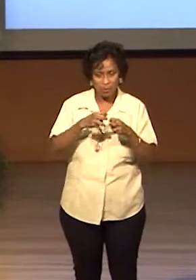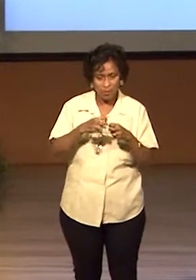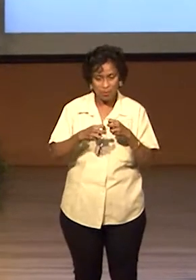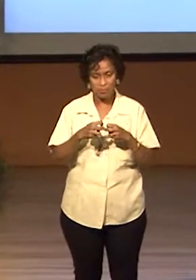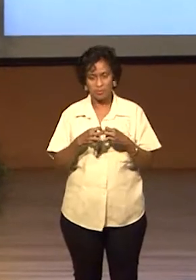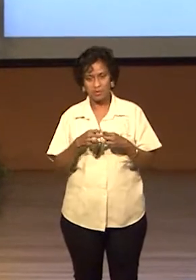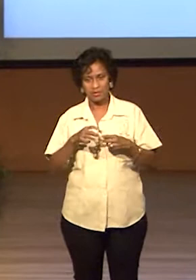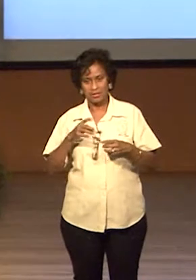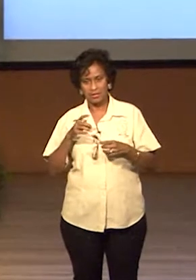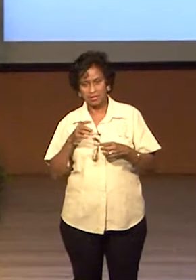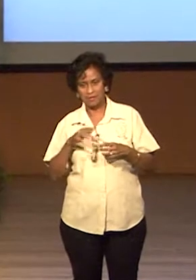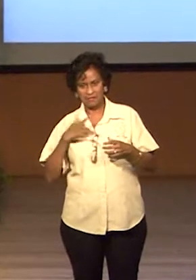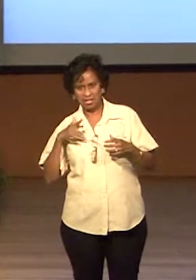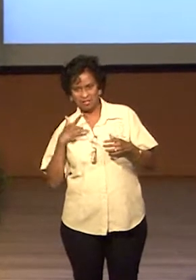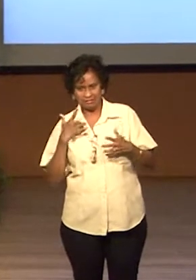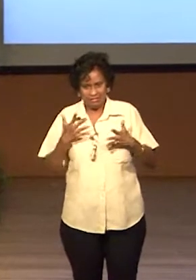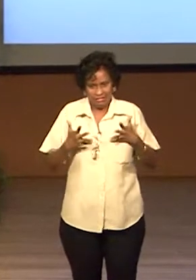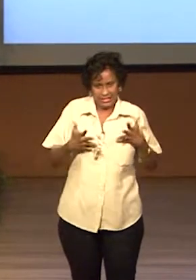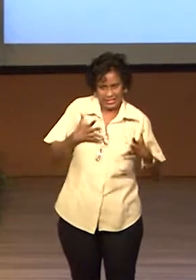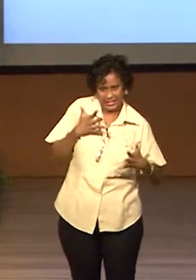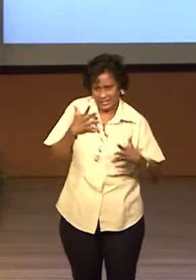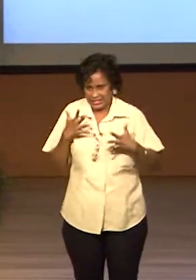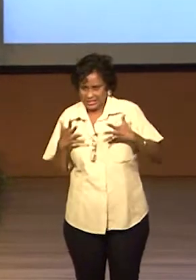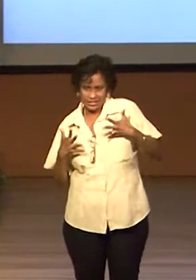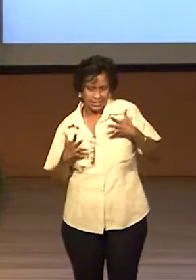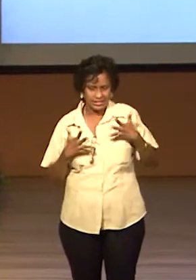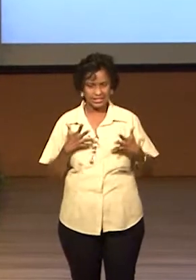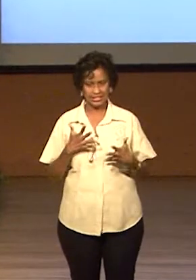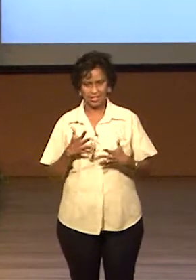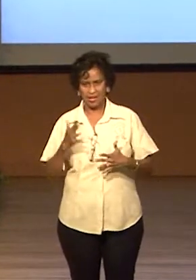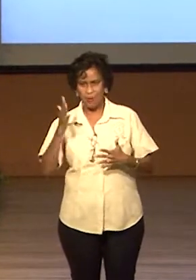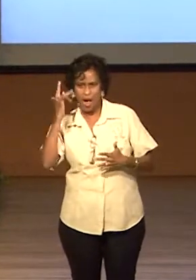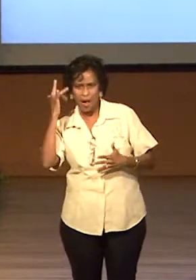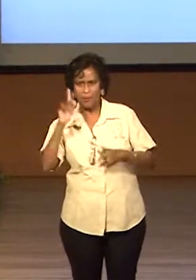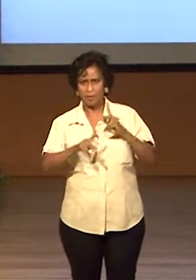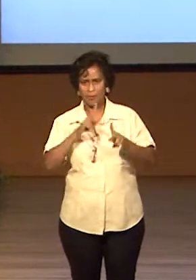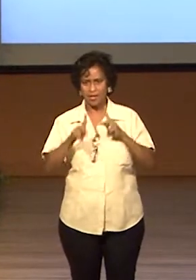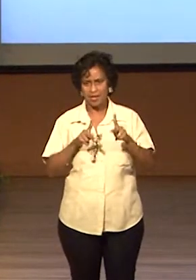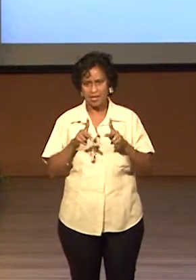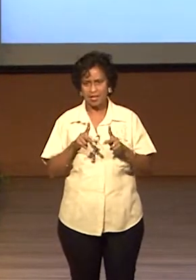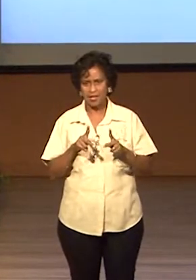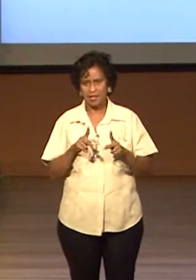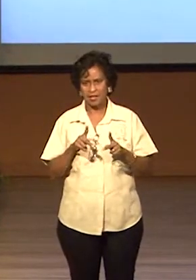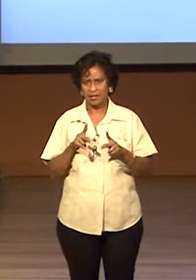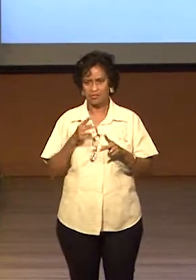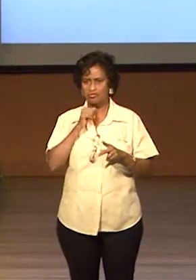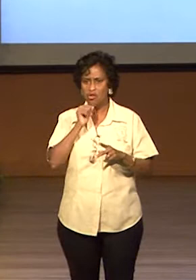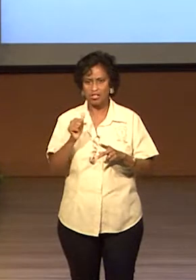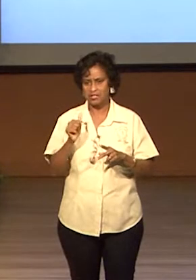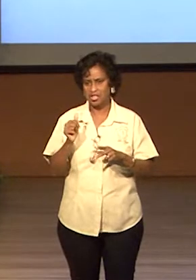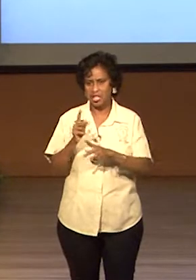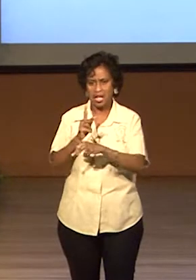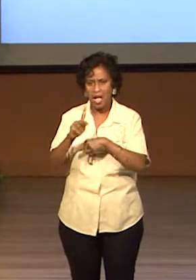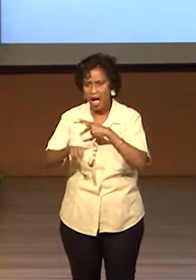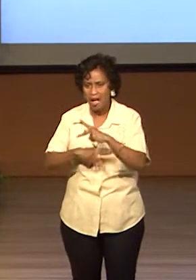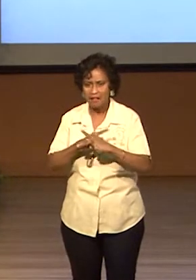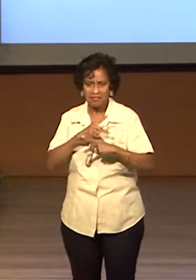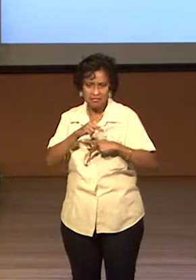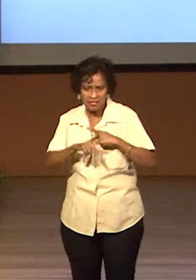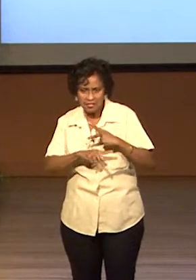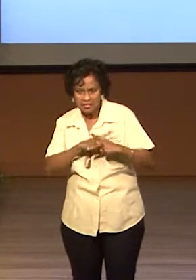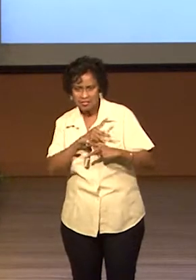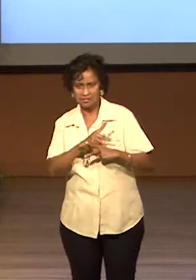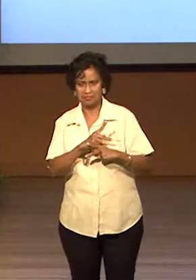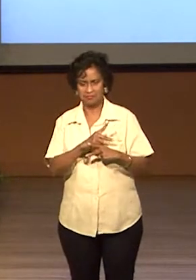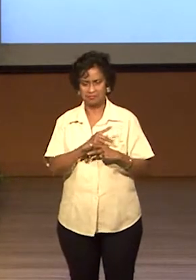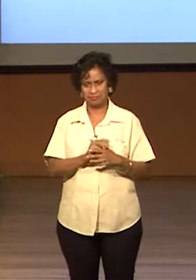themselves, which may or may not be reinforced by how they're treated, I think influences that, and even knowledge